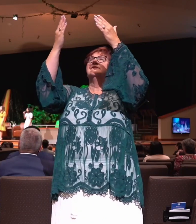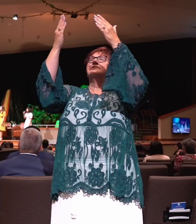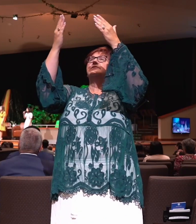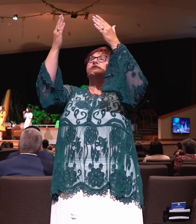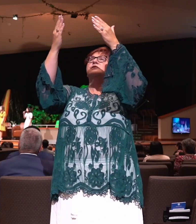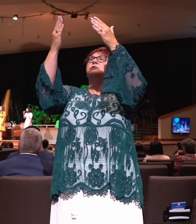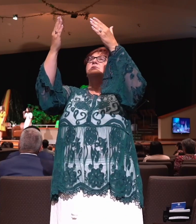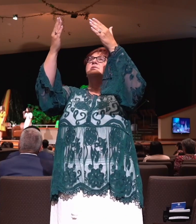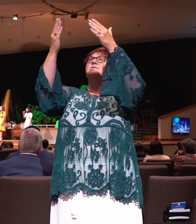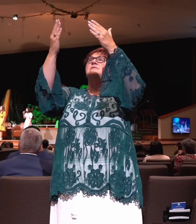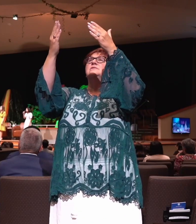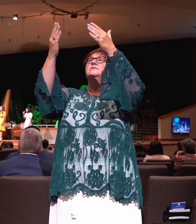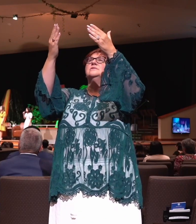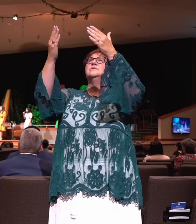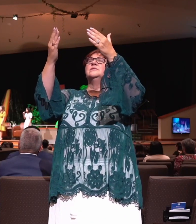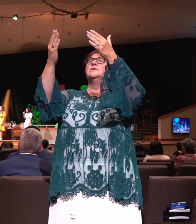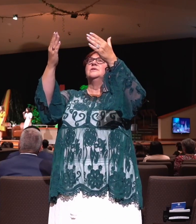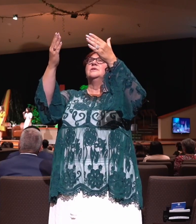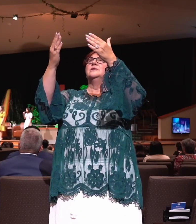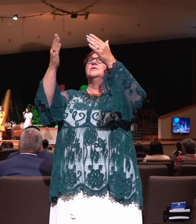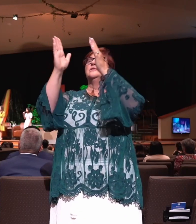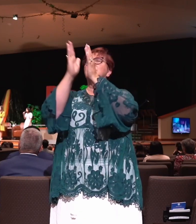praise to what he's